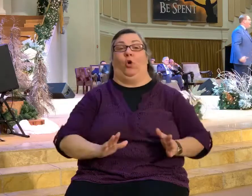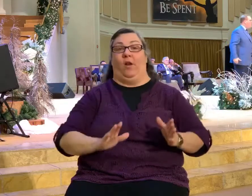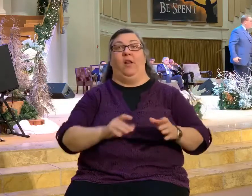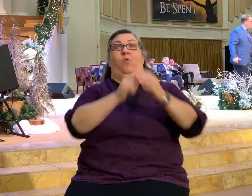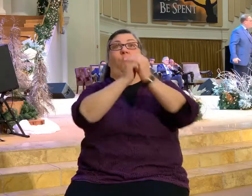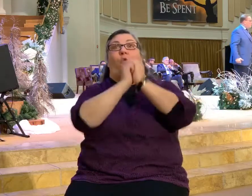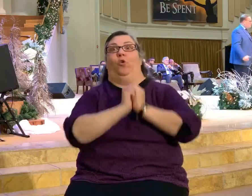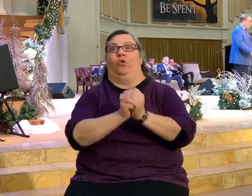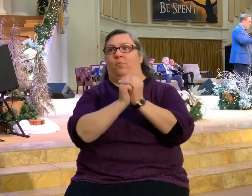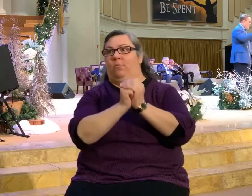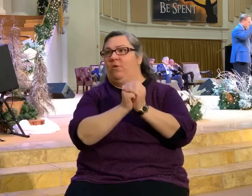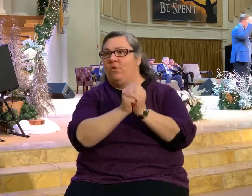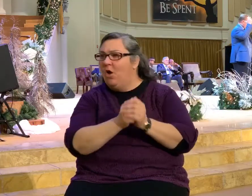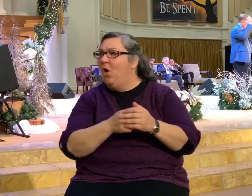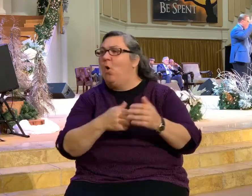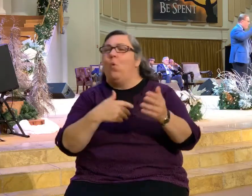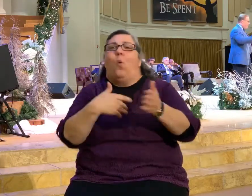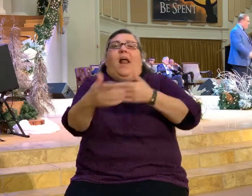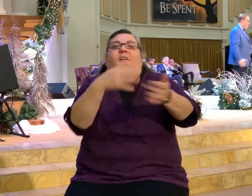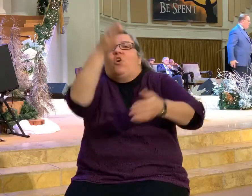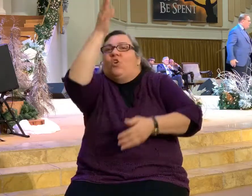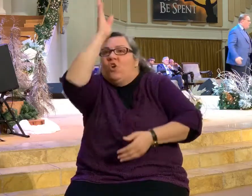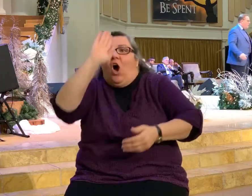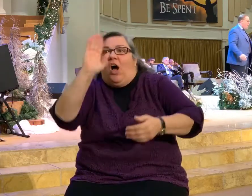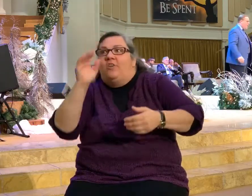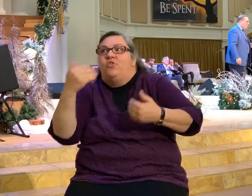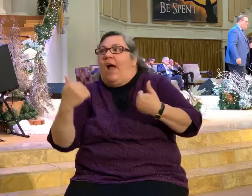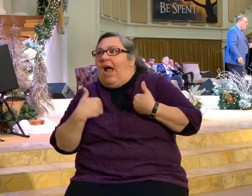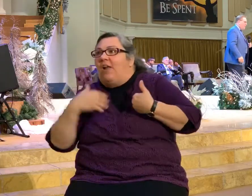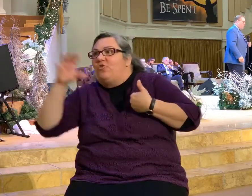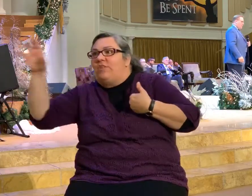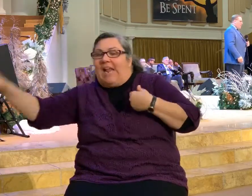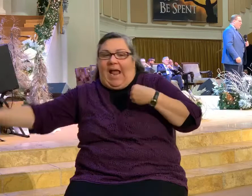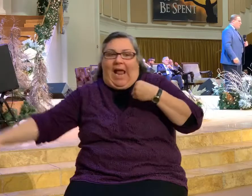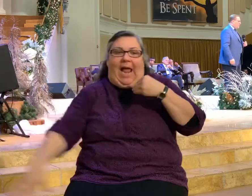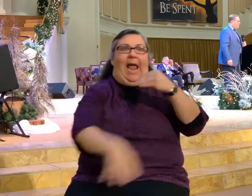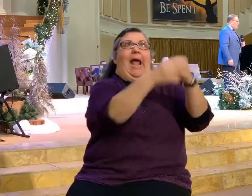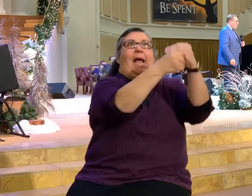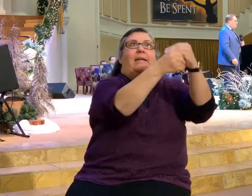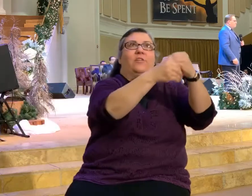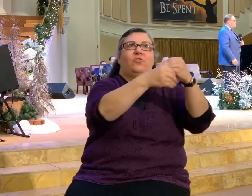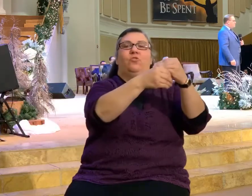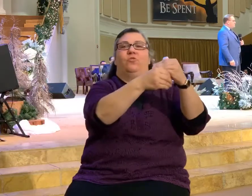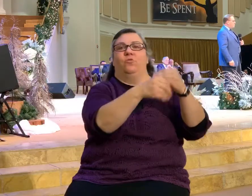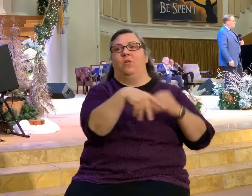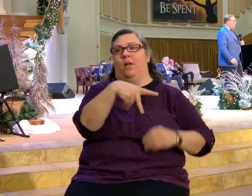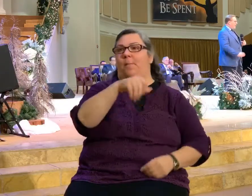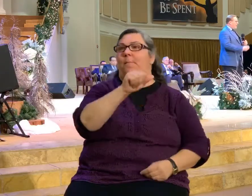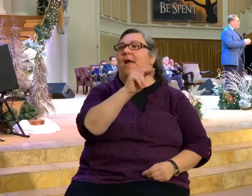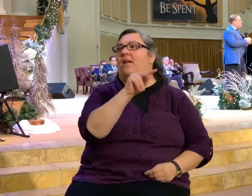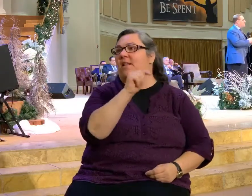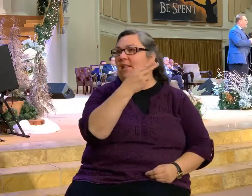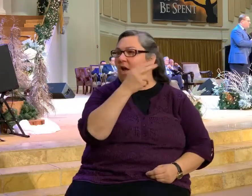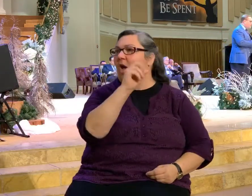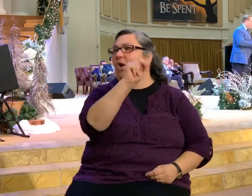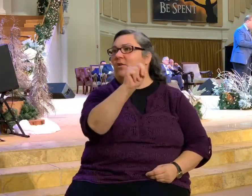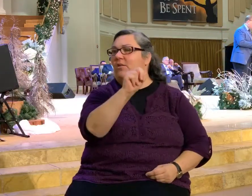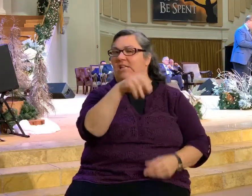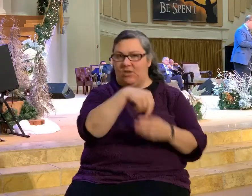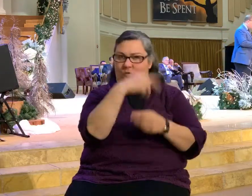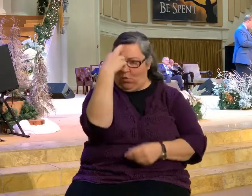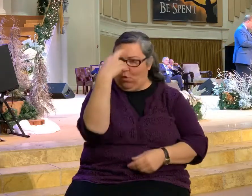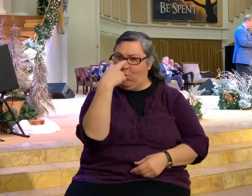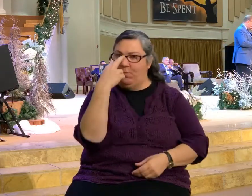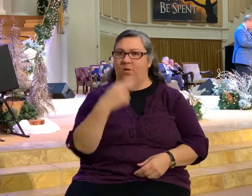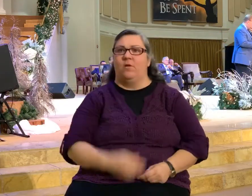you had, you could put into the pantheon of the cult of Rome. The remains of such can